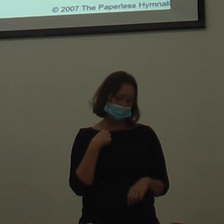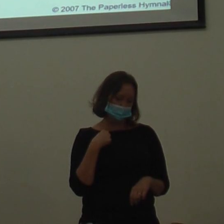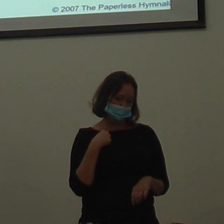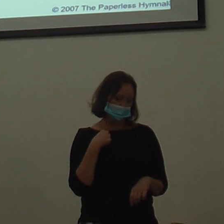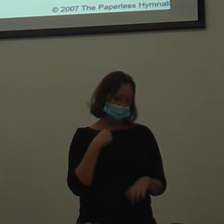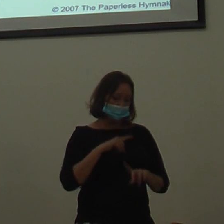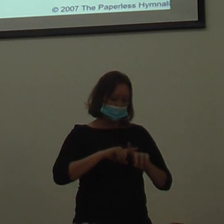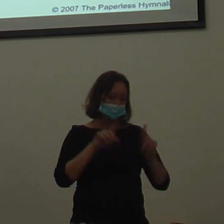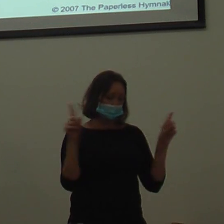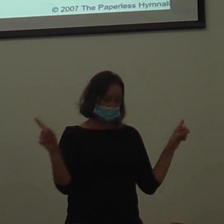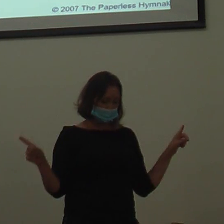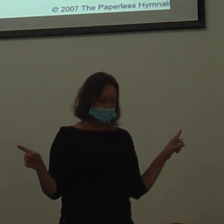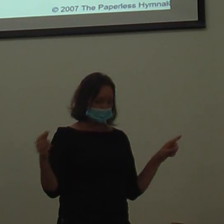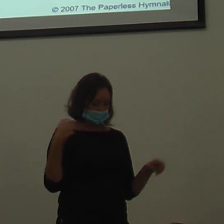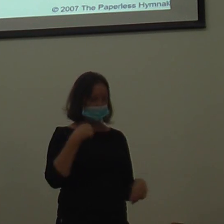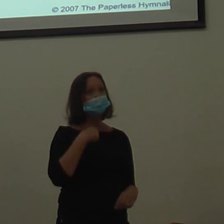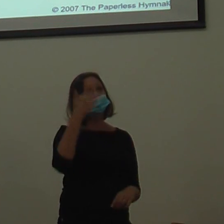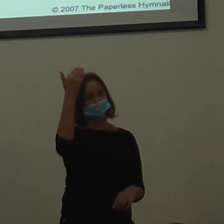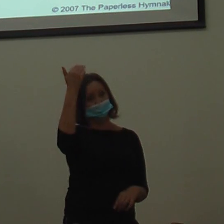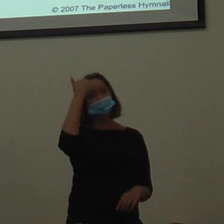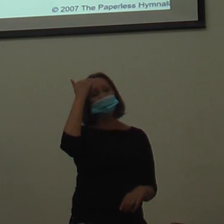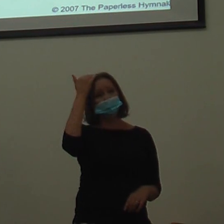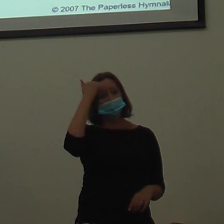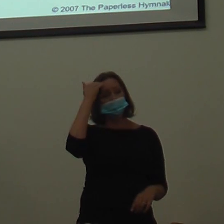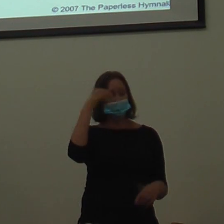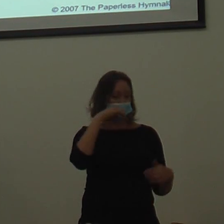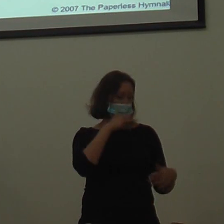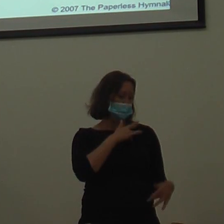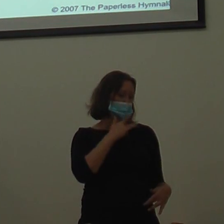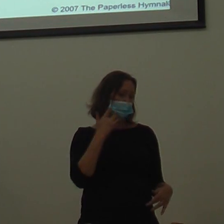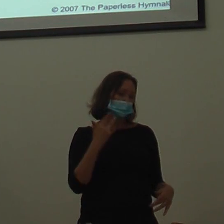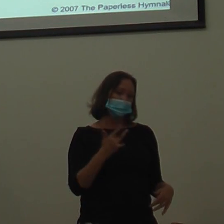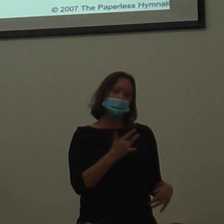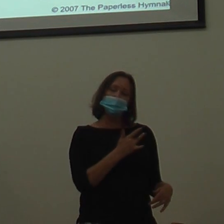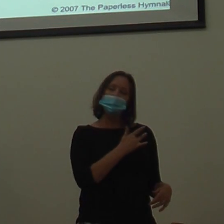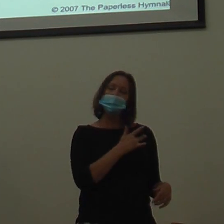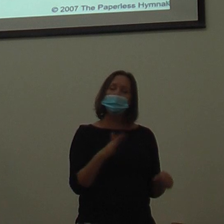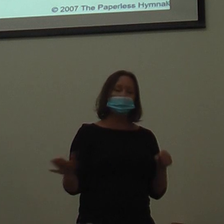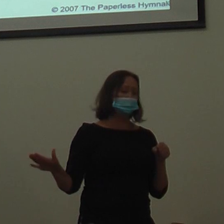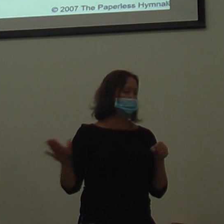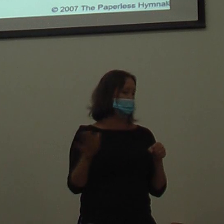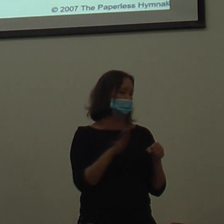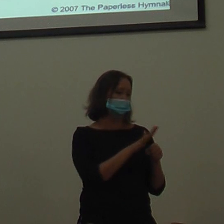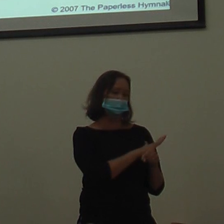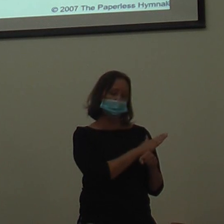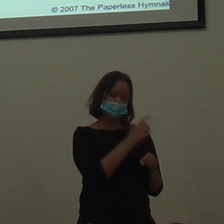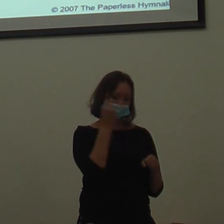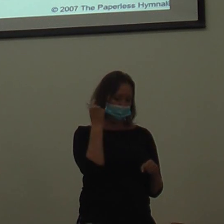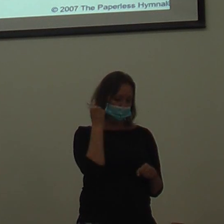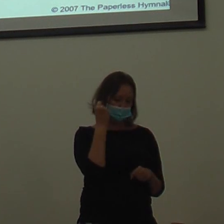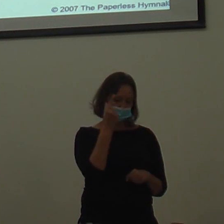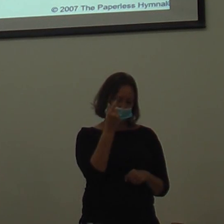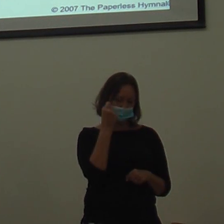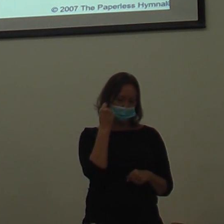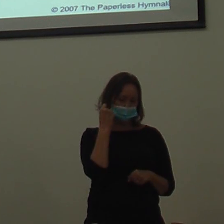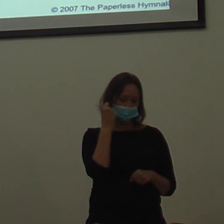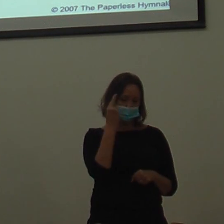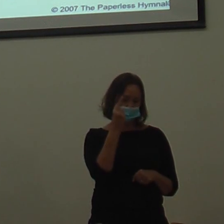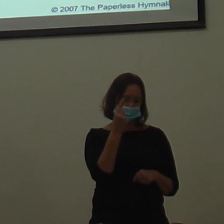answer, but this I know with all